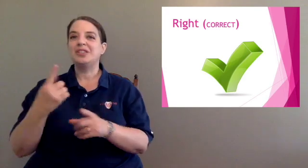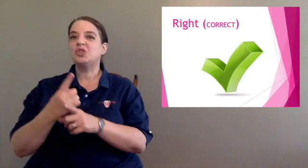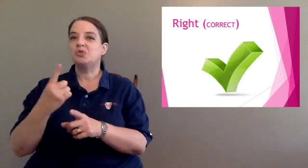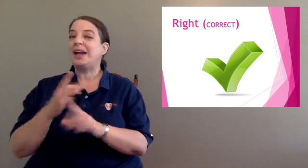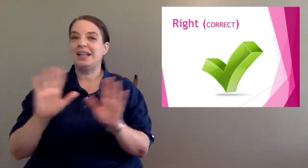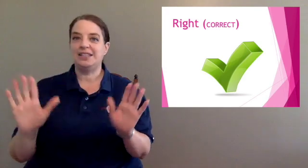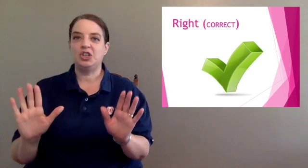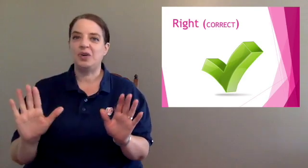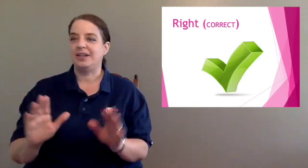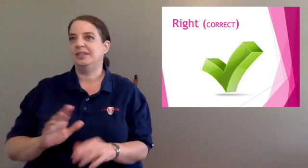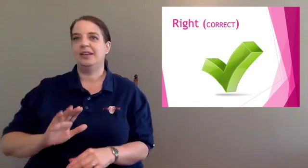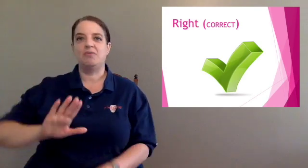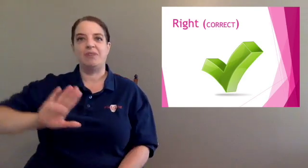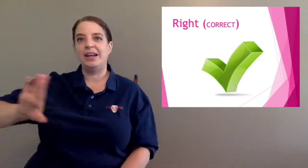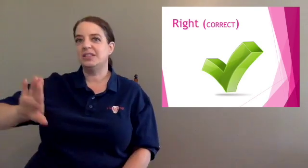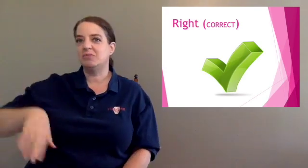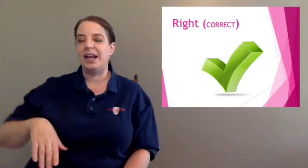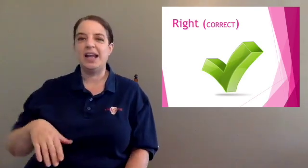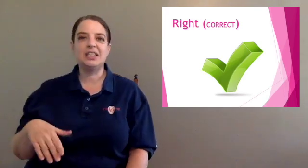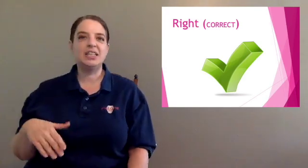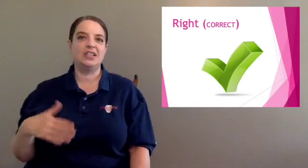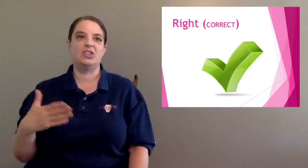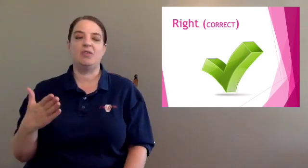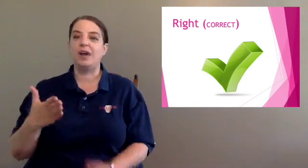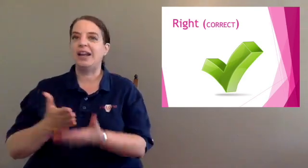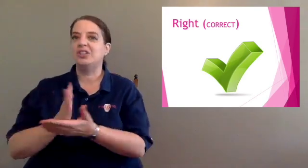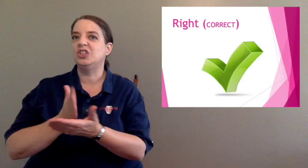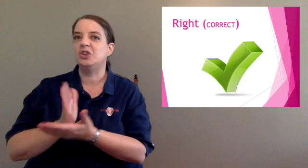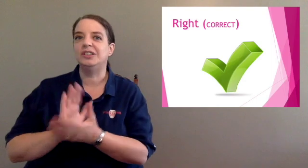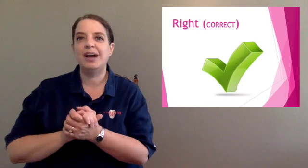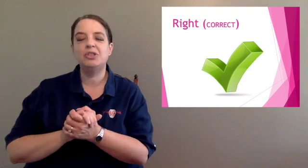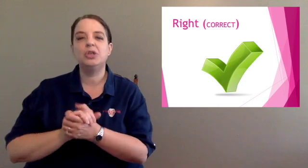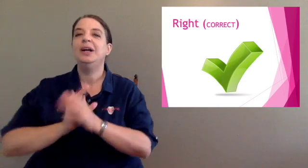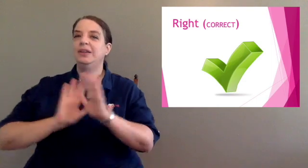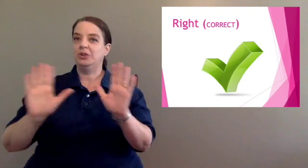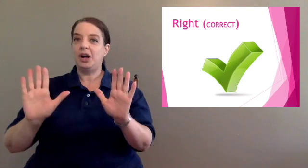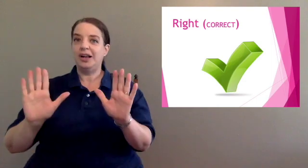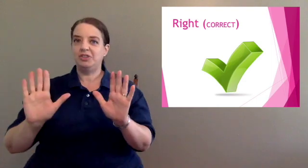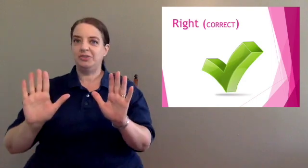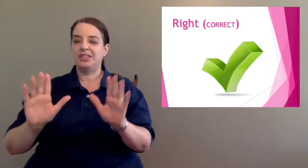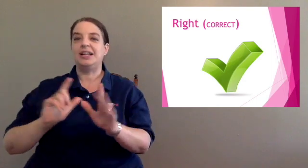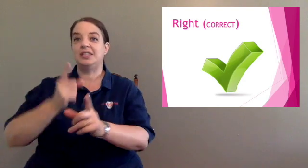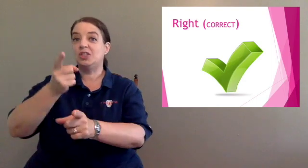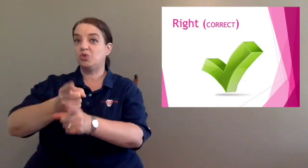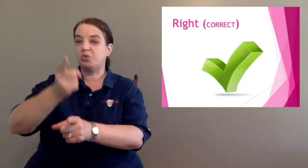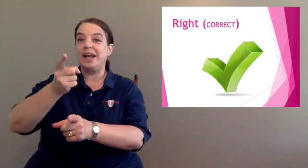is right as in correct. It's not right as in right-handed. It's not right as in you're allowed to. Those all have different signs. This is right as